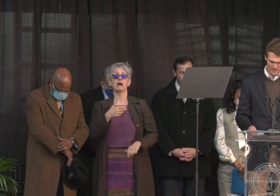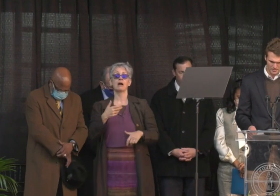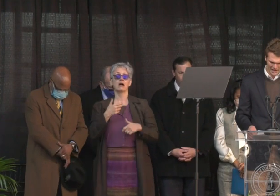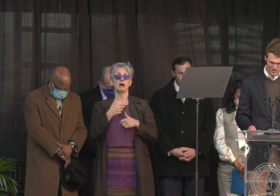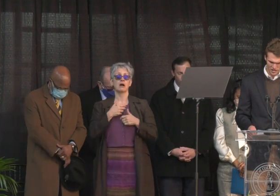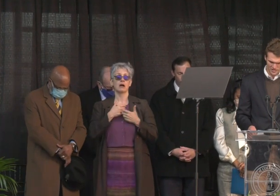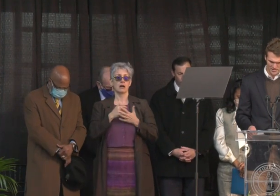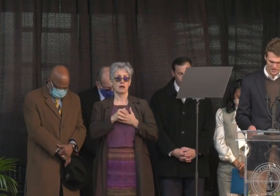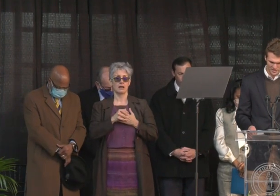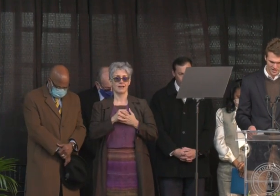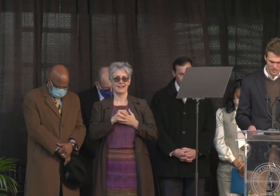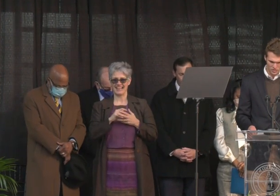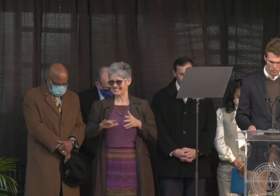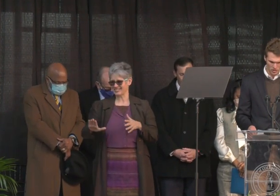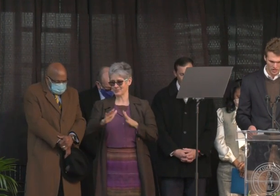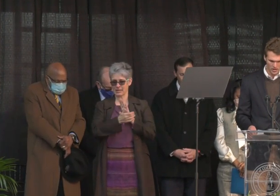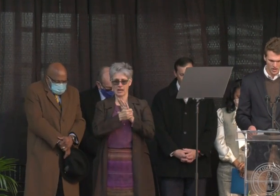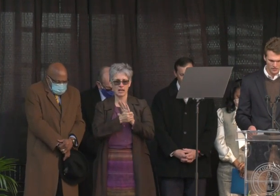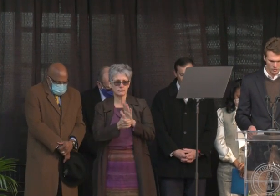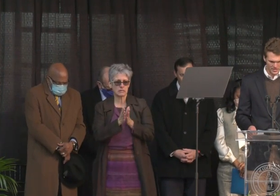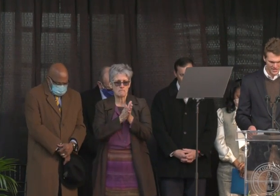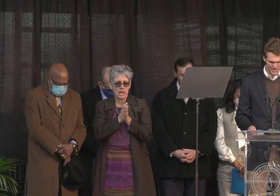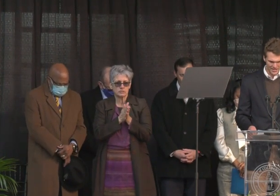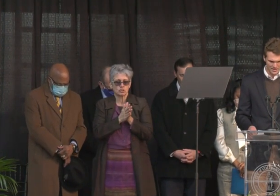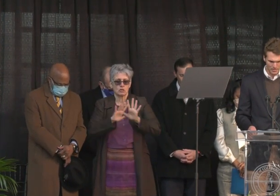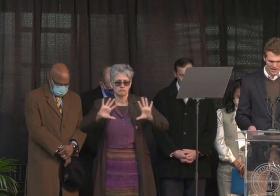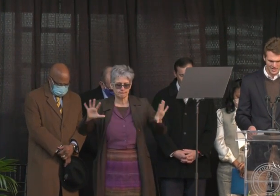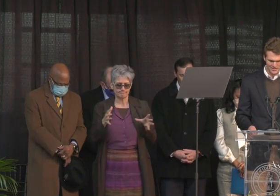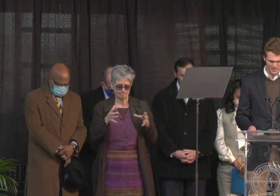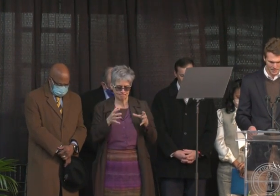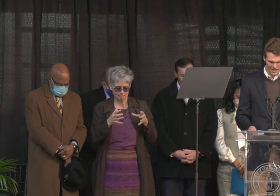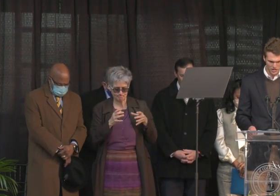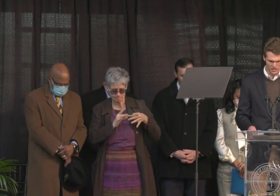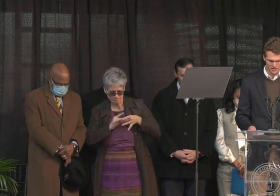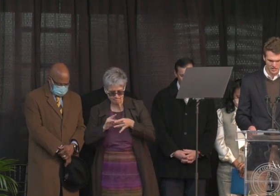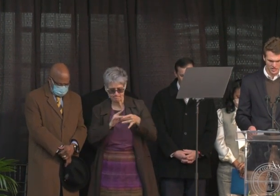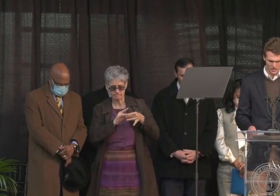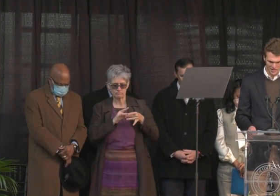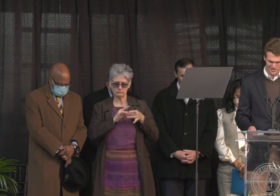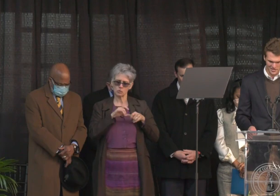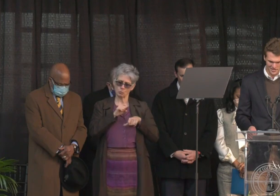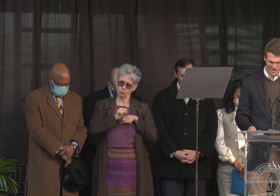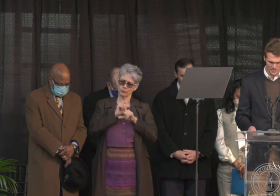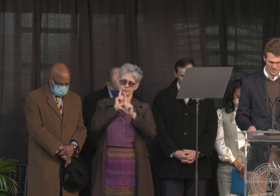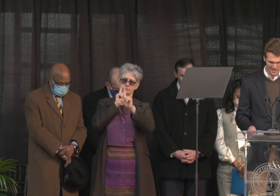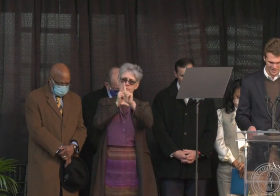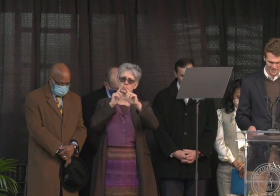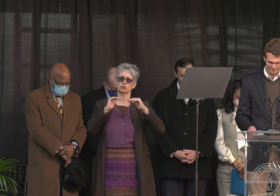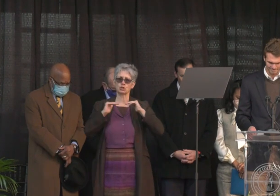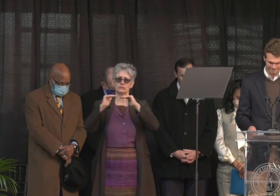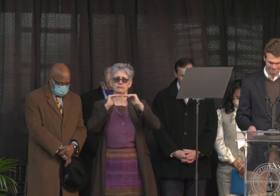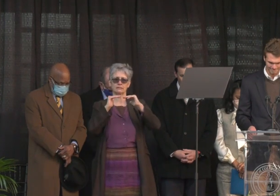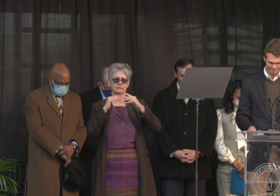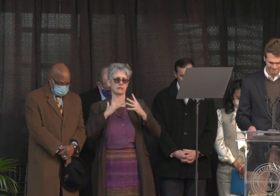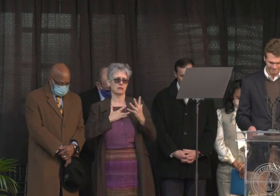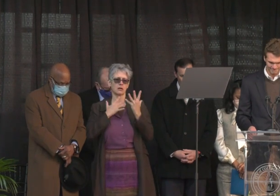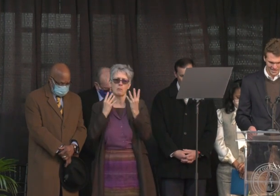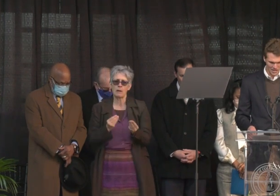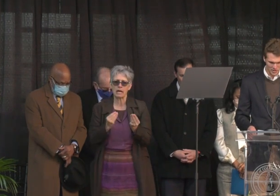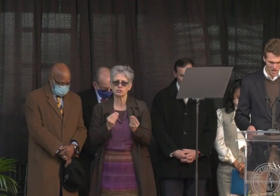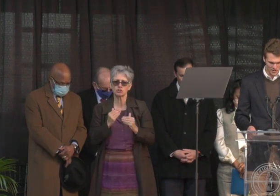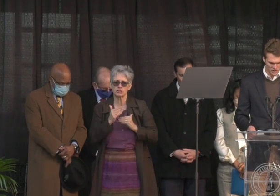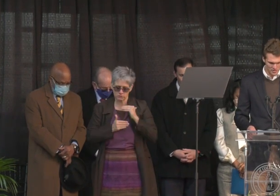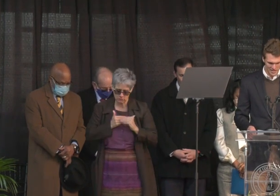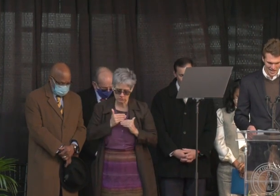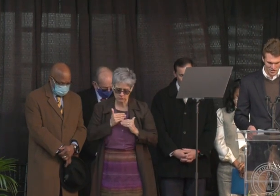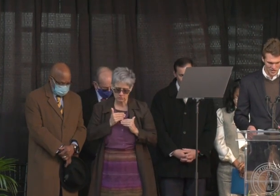gifts and passions to continue to work for a city that embodies compassion, justice, and hospitality.